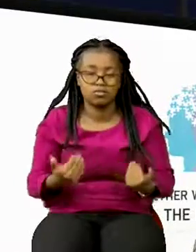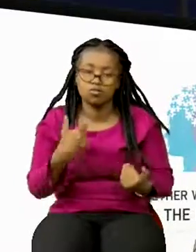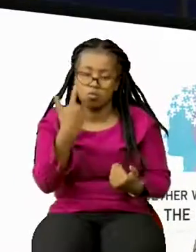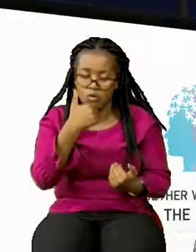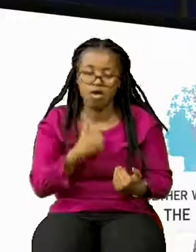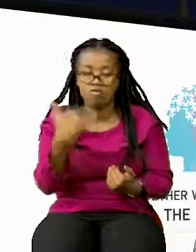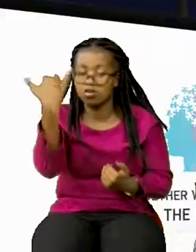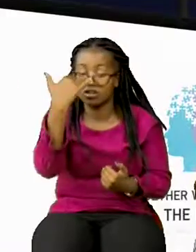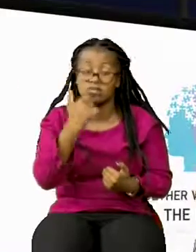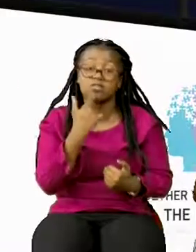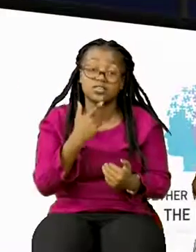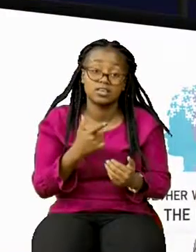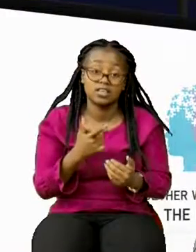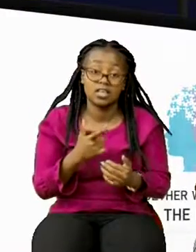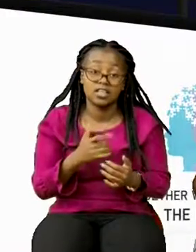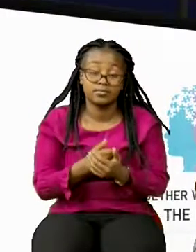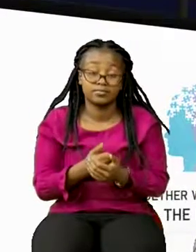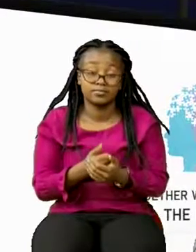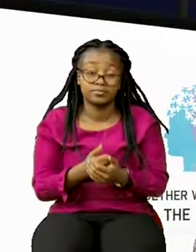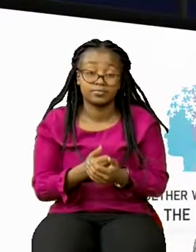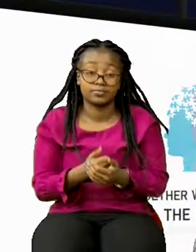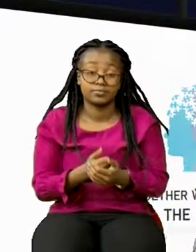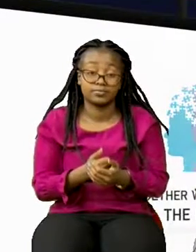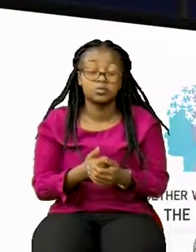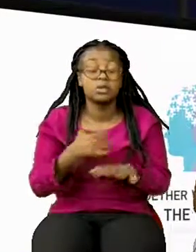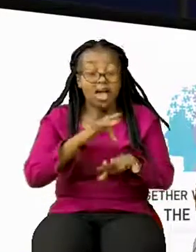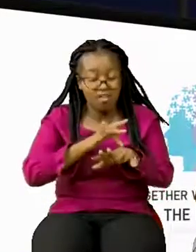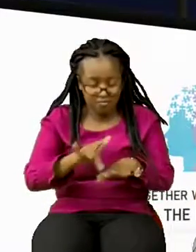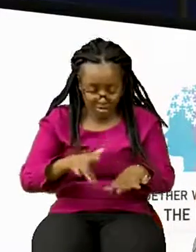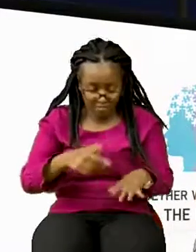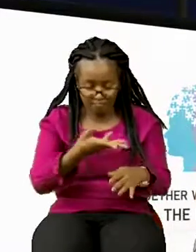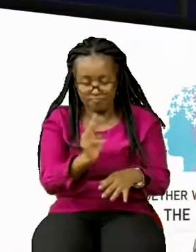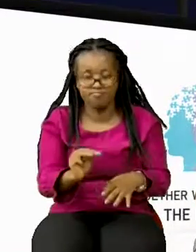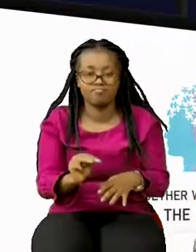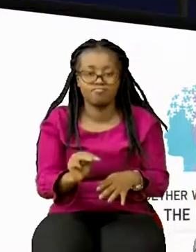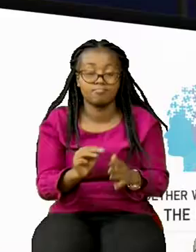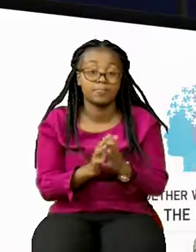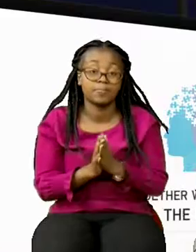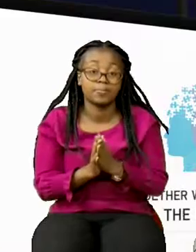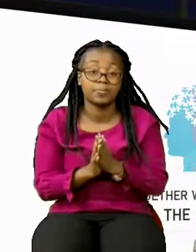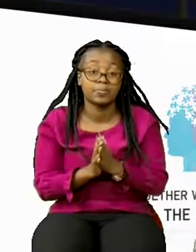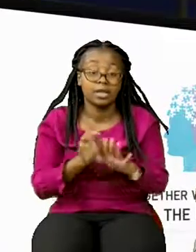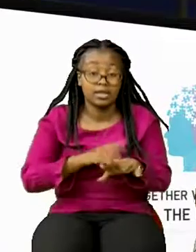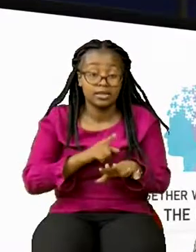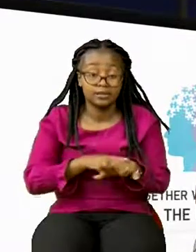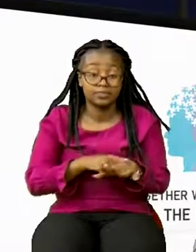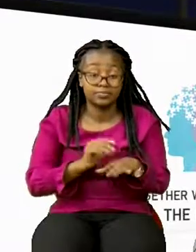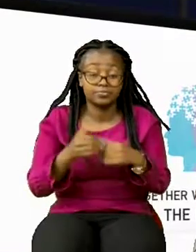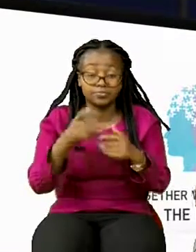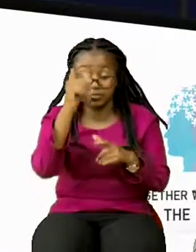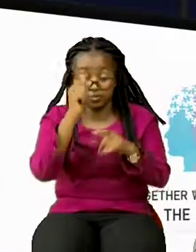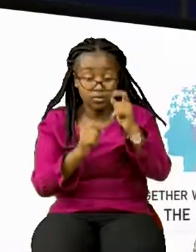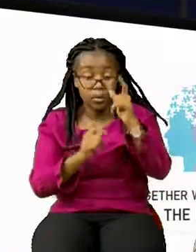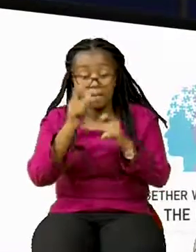And as we have said, that effect will always affect autistic persons. And when you remove milk